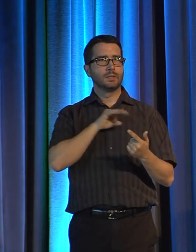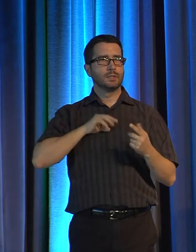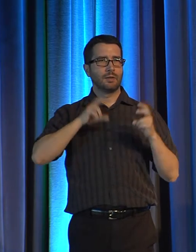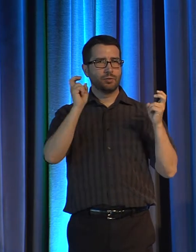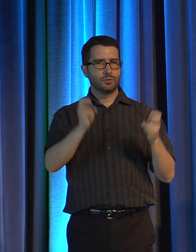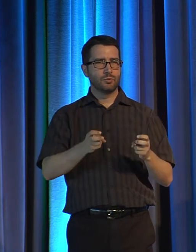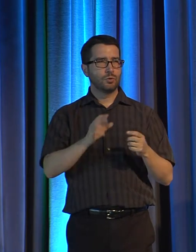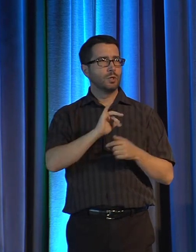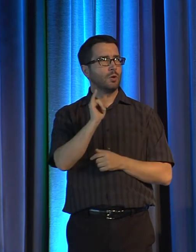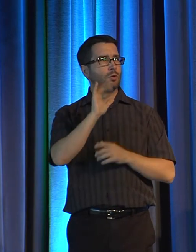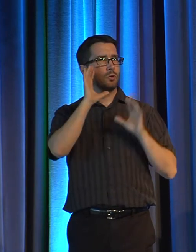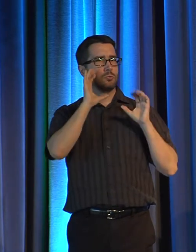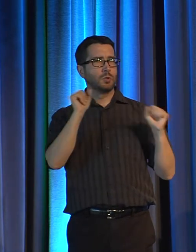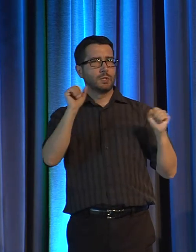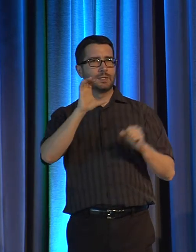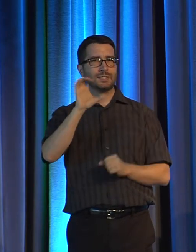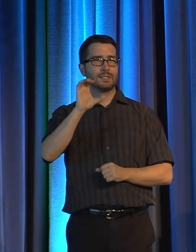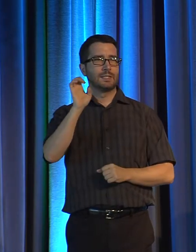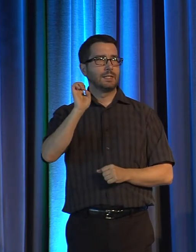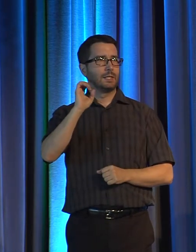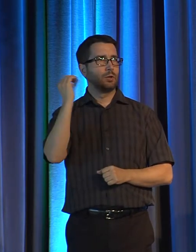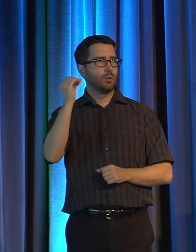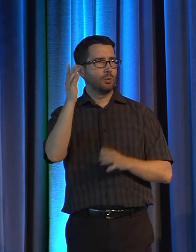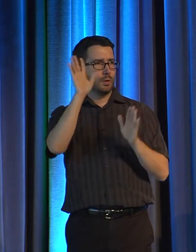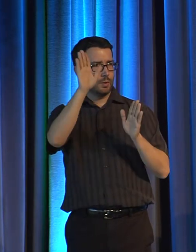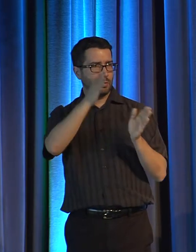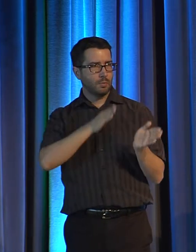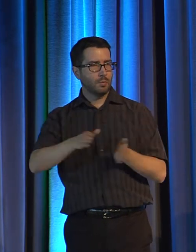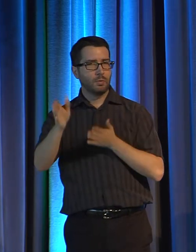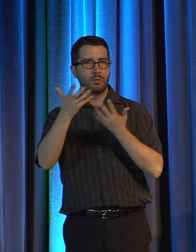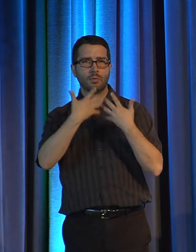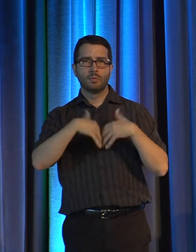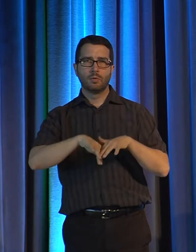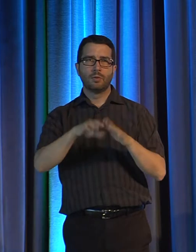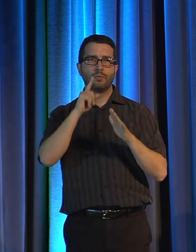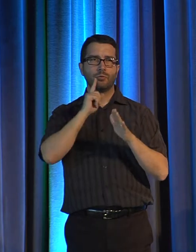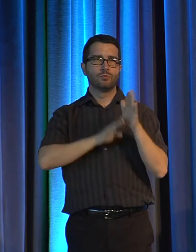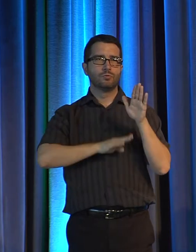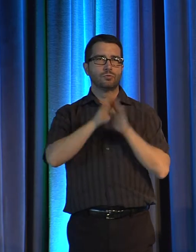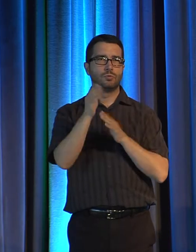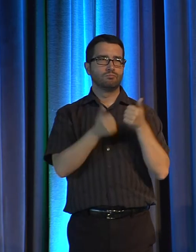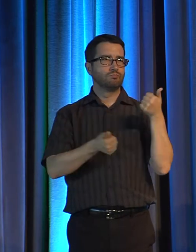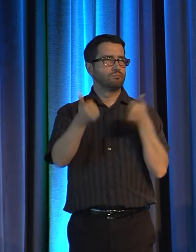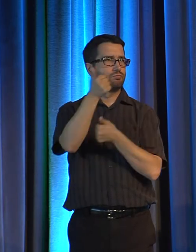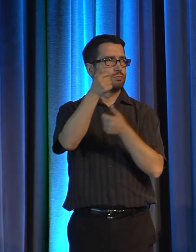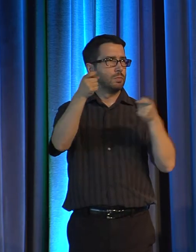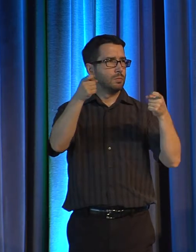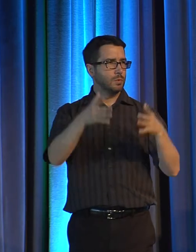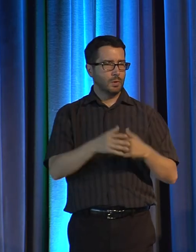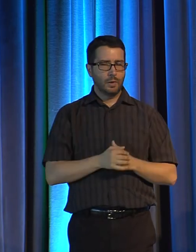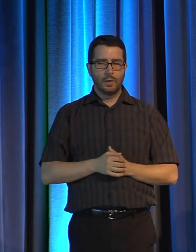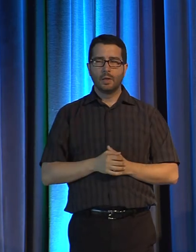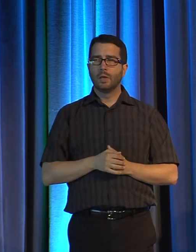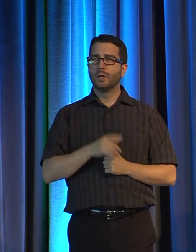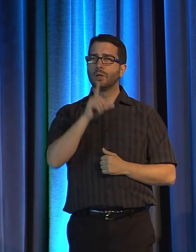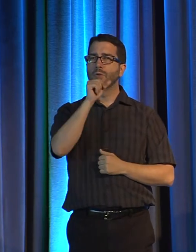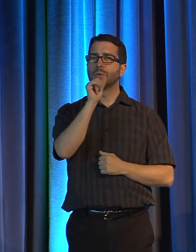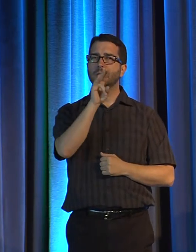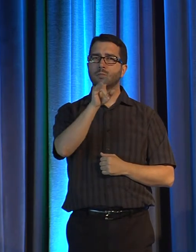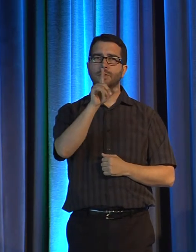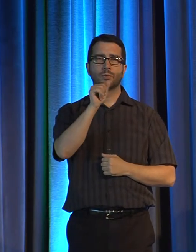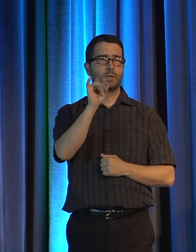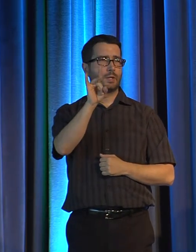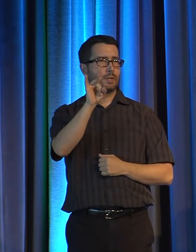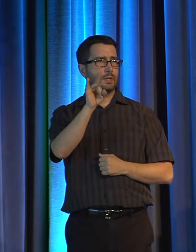and CEO's plan for continuity and development of senior management. In 2017 through 18, the committee